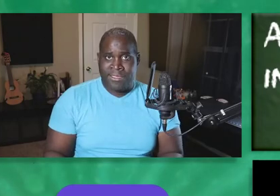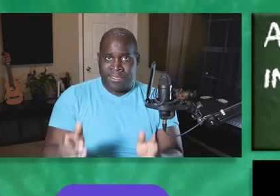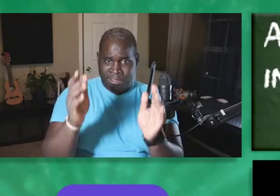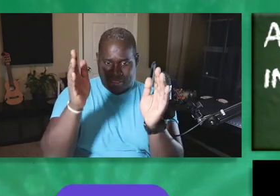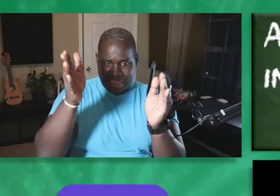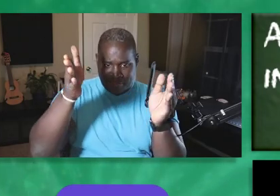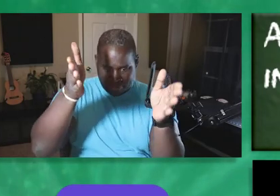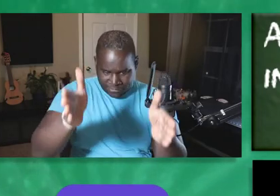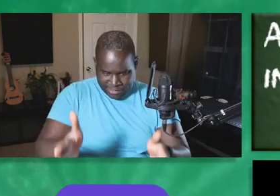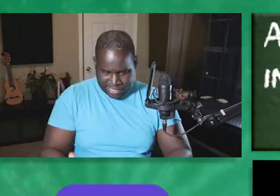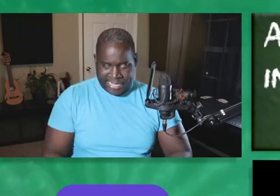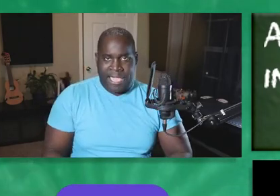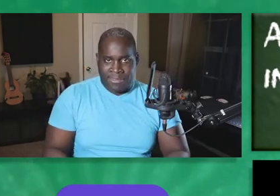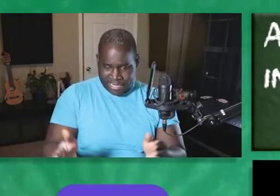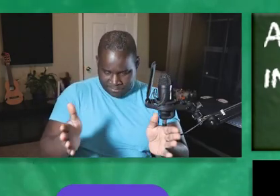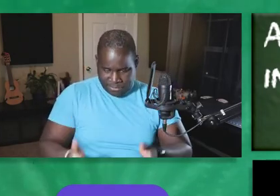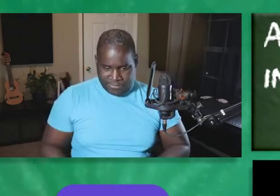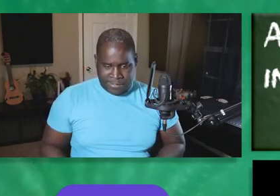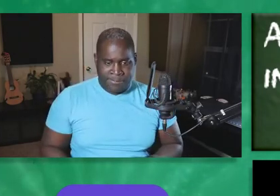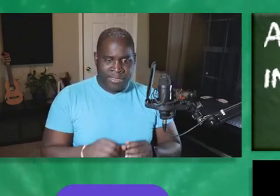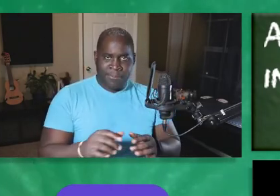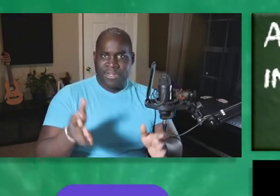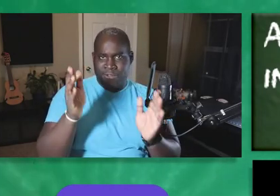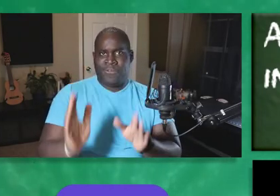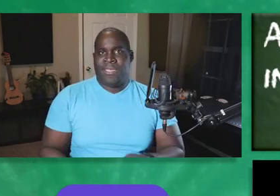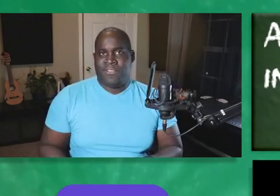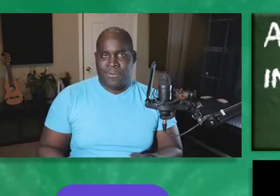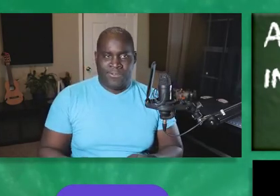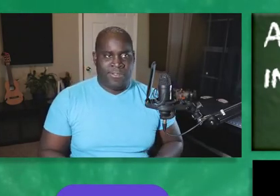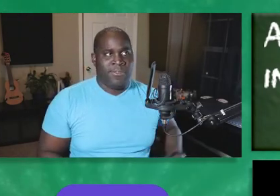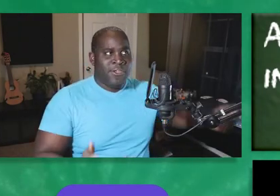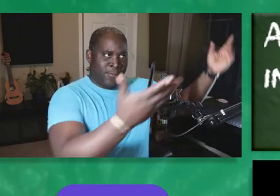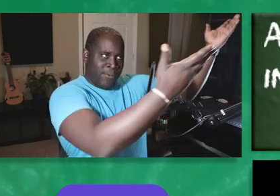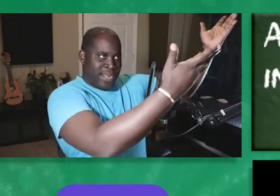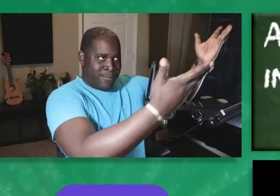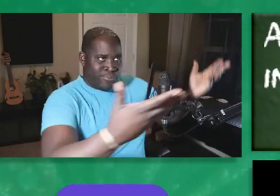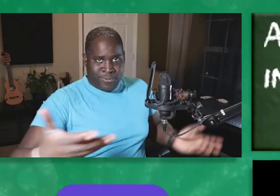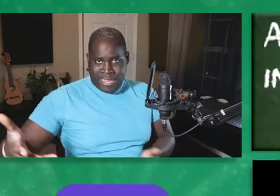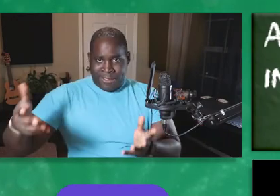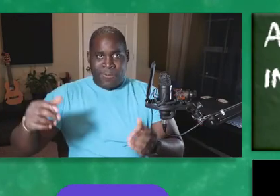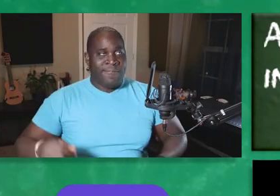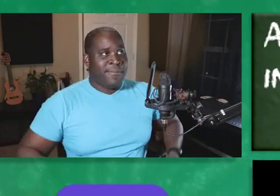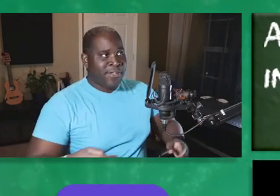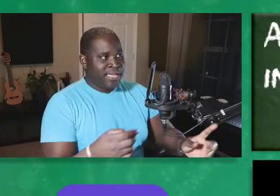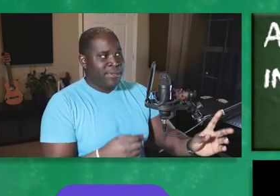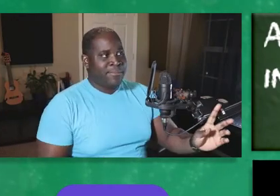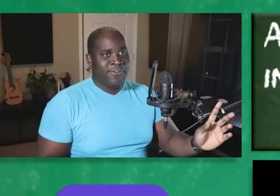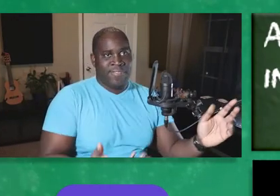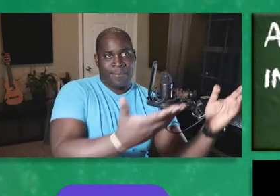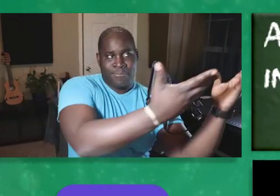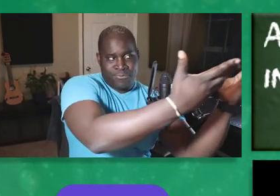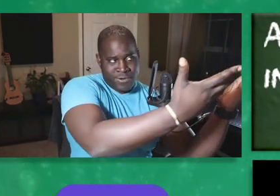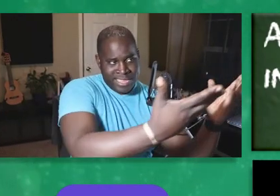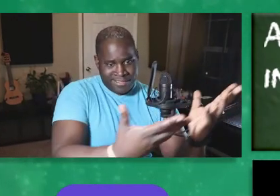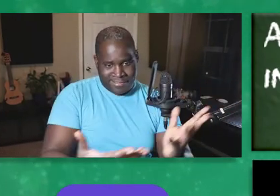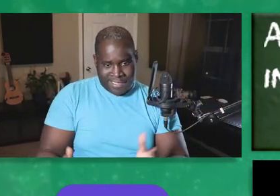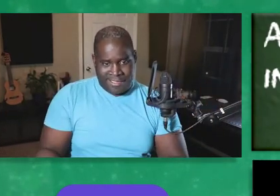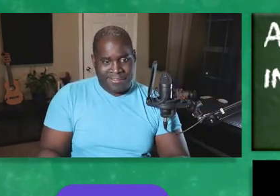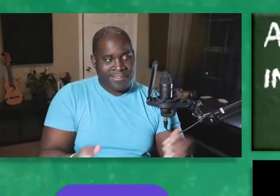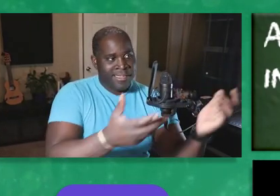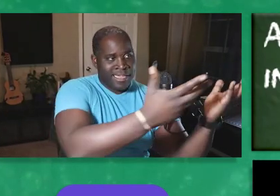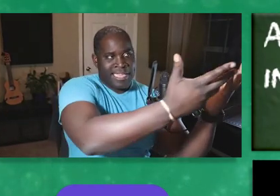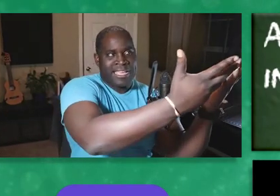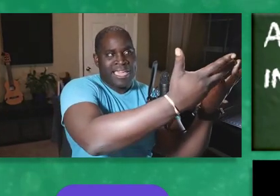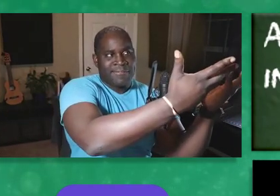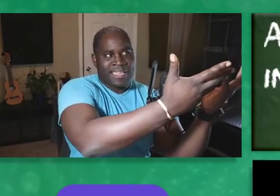forming like a person, like an outline of a person, but it also means person. But when I bring, if I'm talking about a person that brings